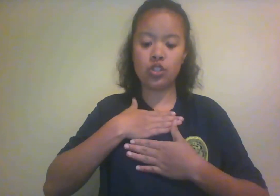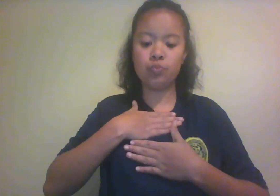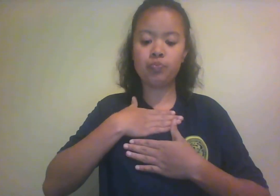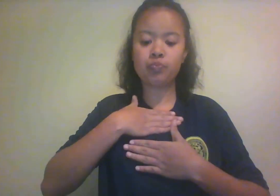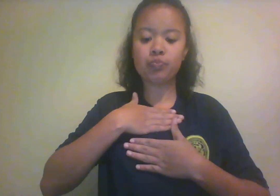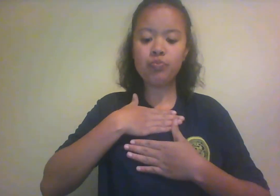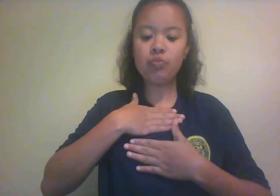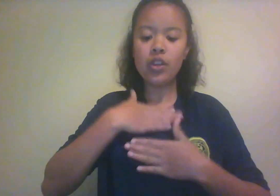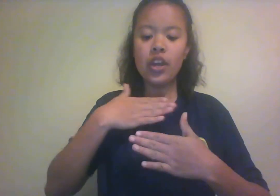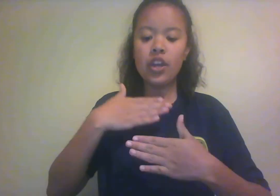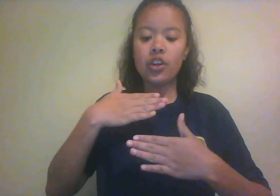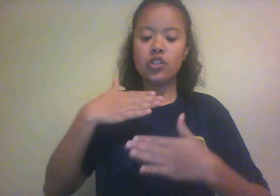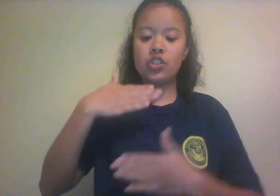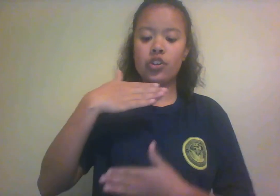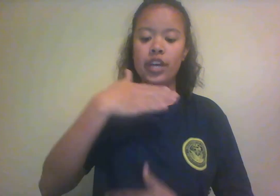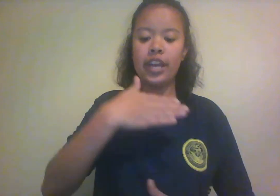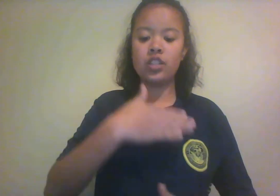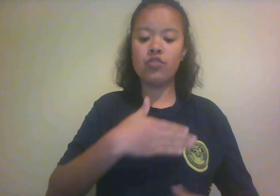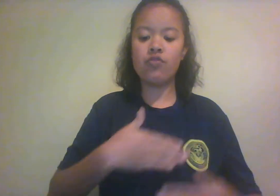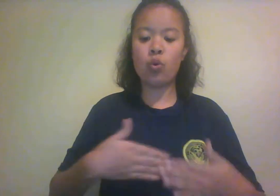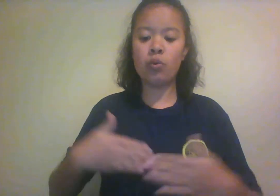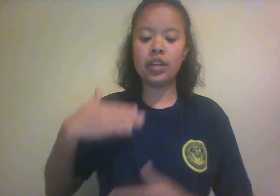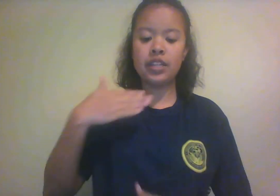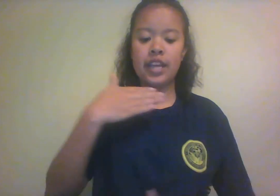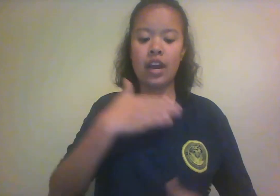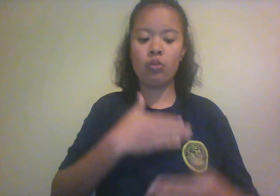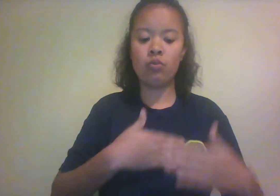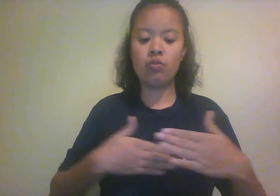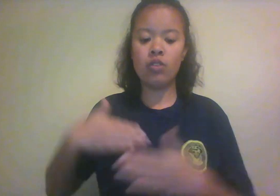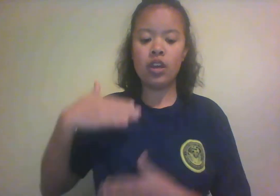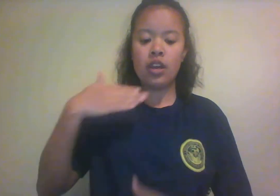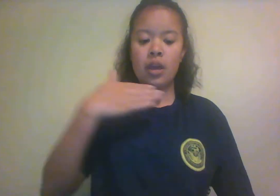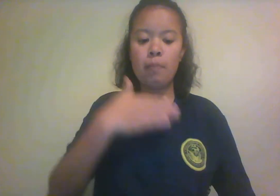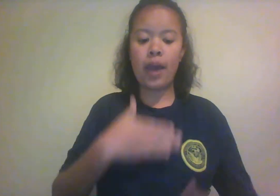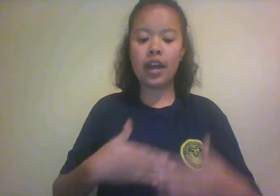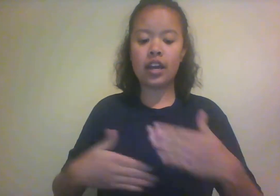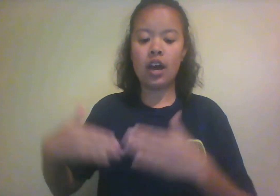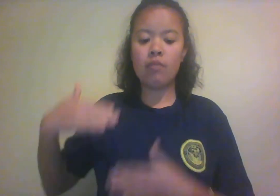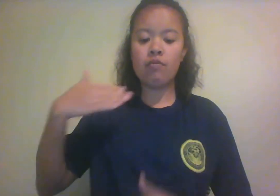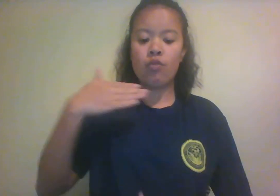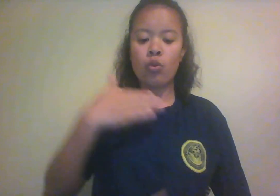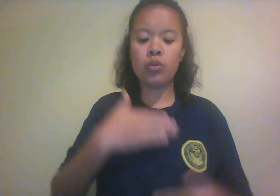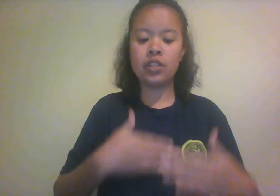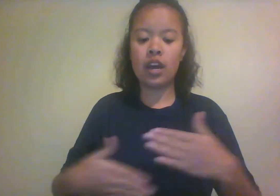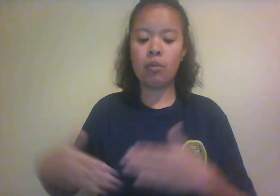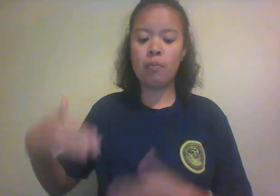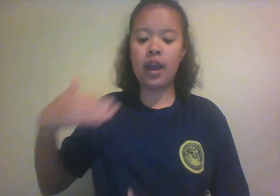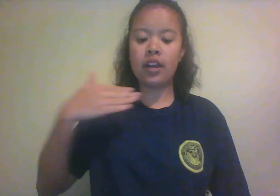you. You're going to circle your hands forward and down, back up, forward, down, back